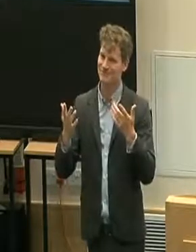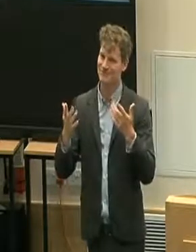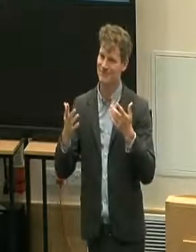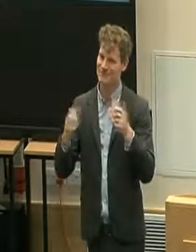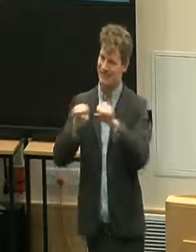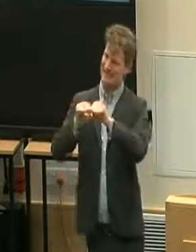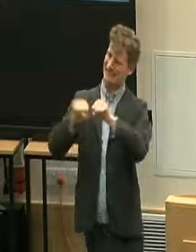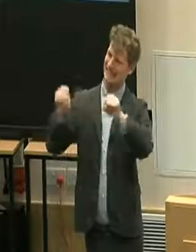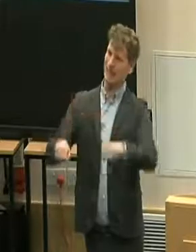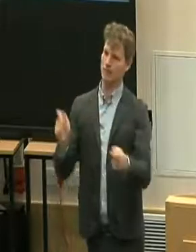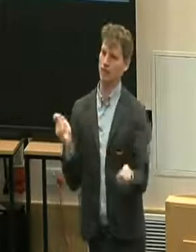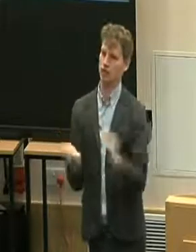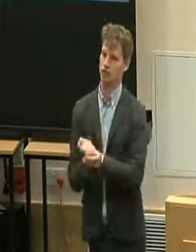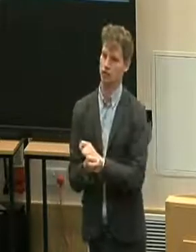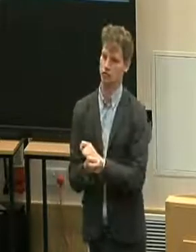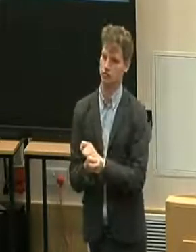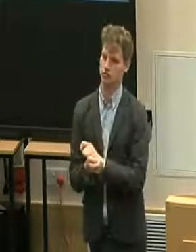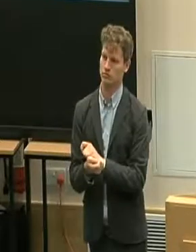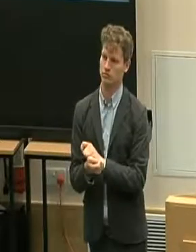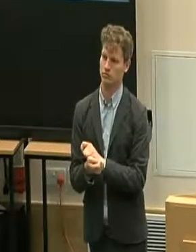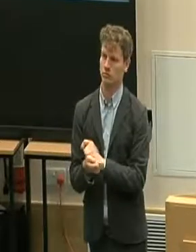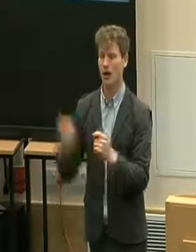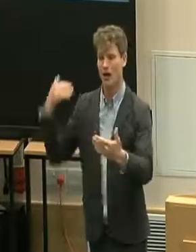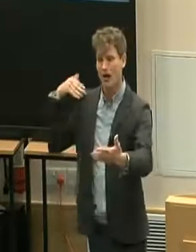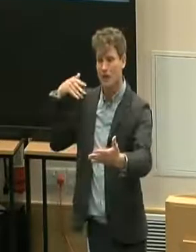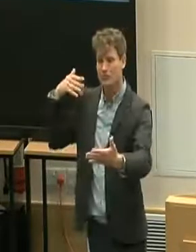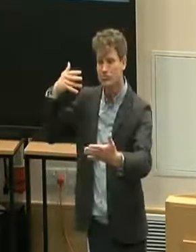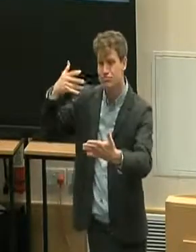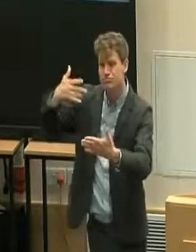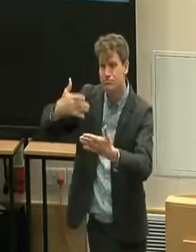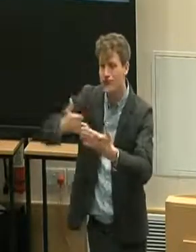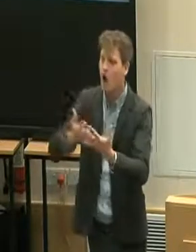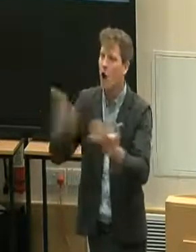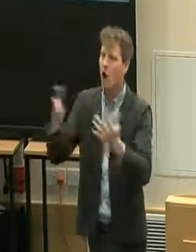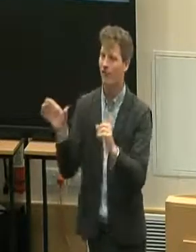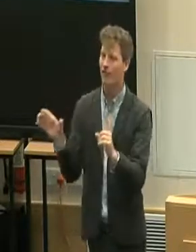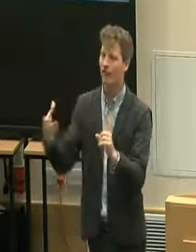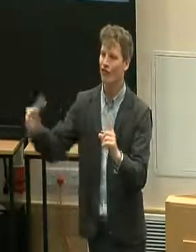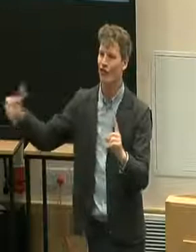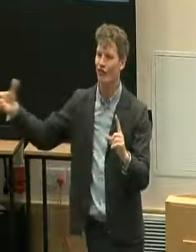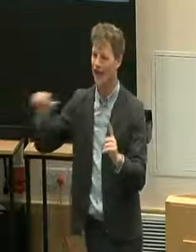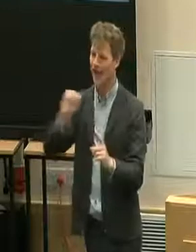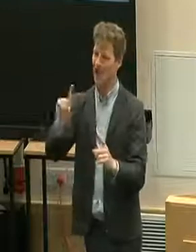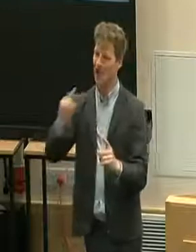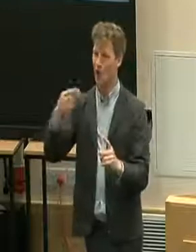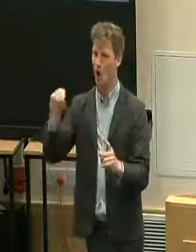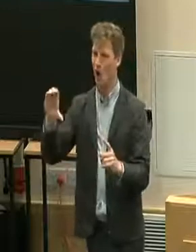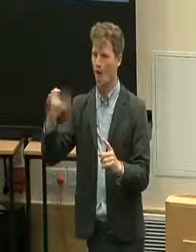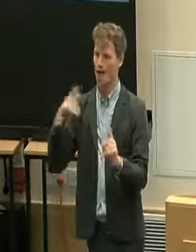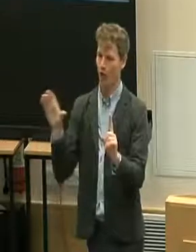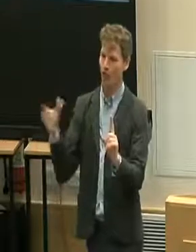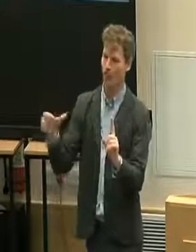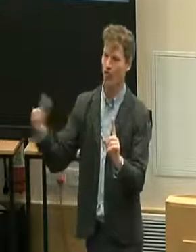too long, people with disabilities have been ad hoc, minister without portfolioed. They have been added